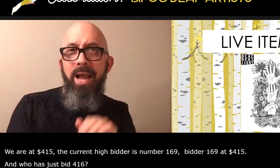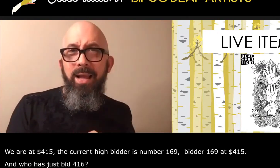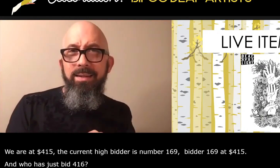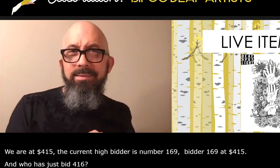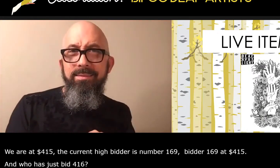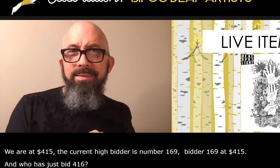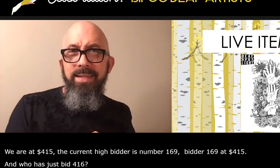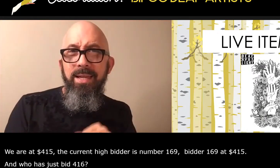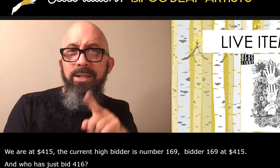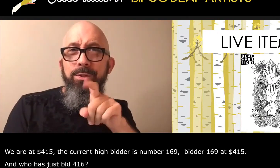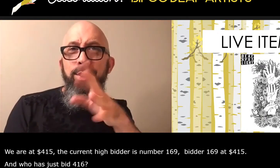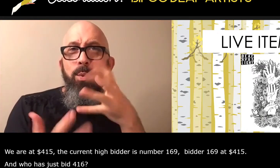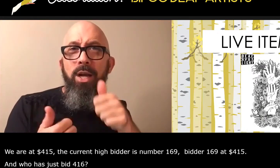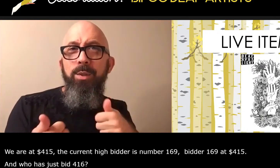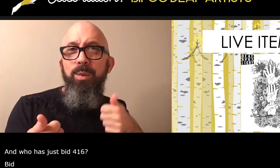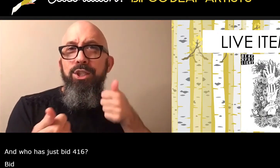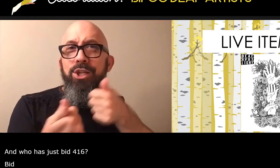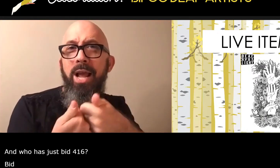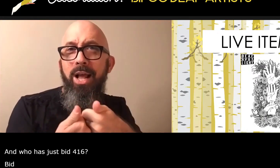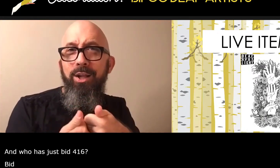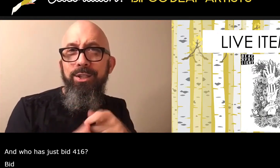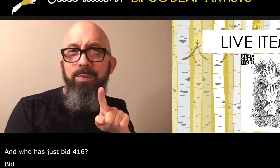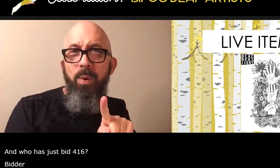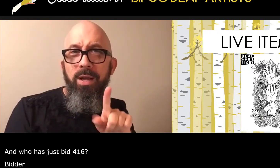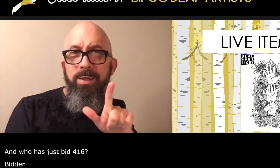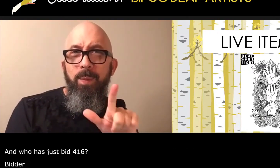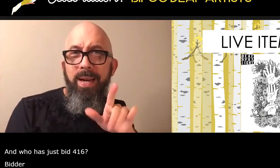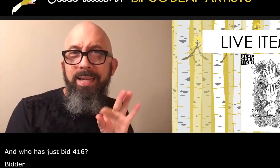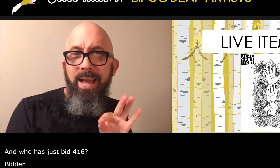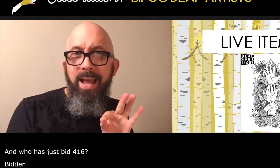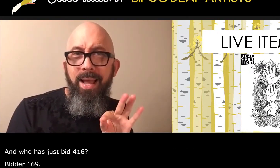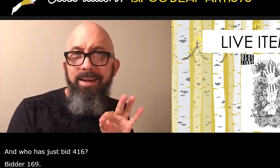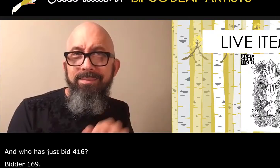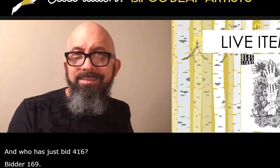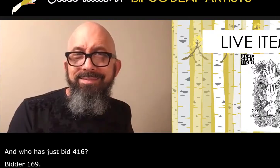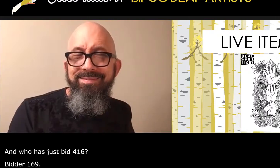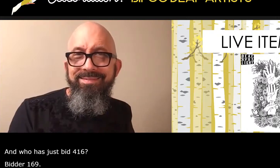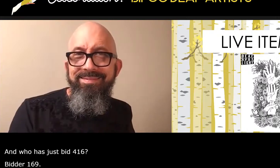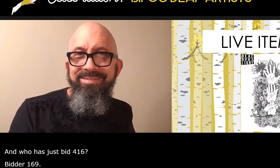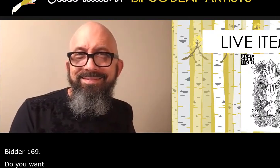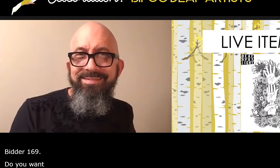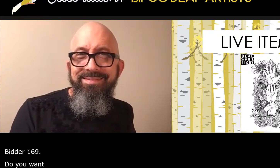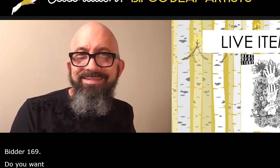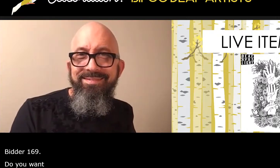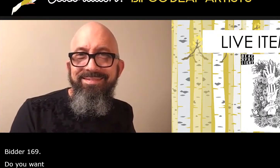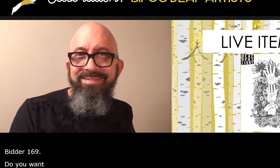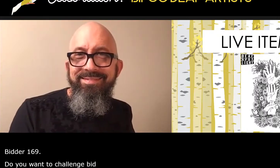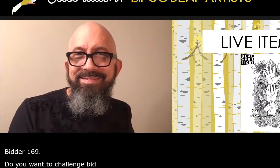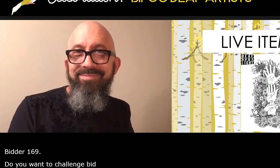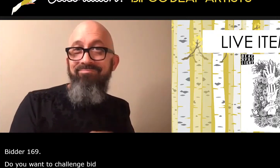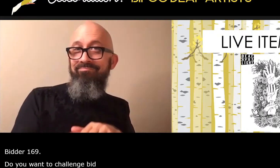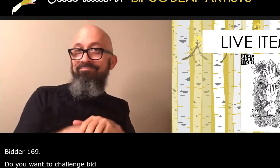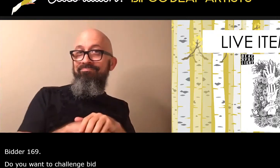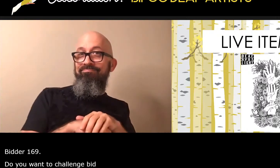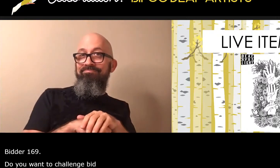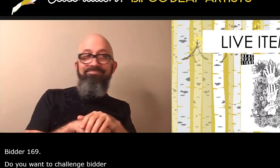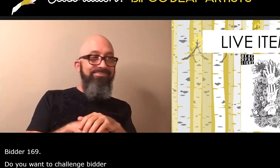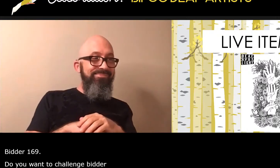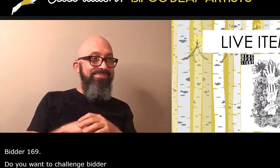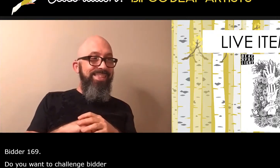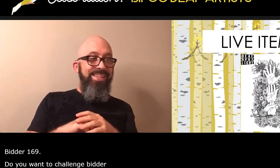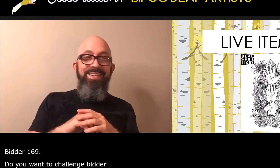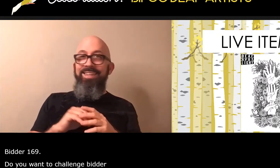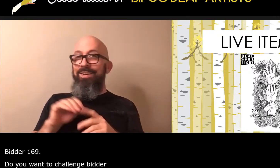Bidder 169. Do you want to challenge bidder 129?